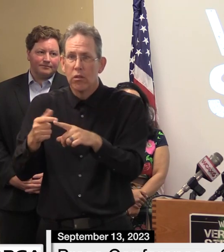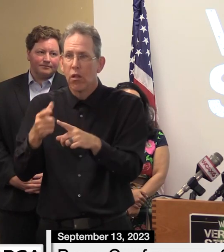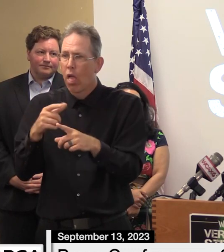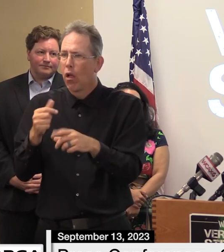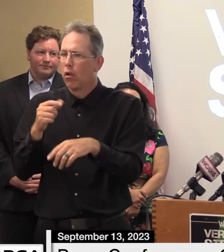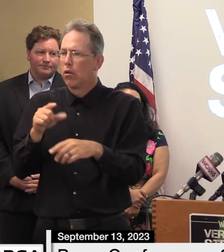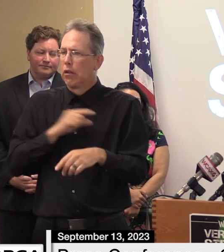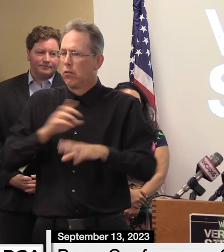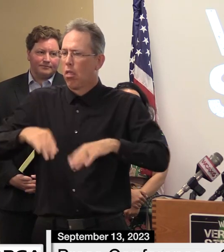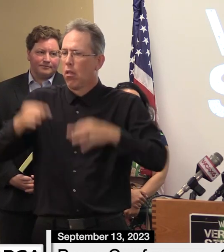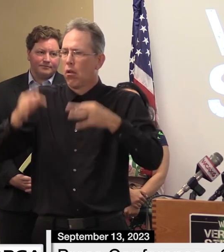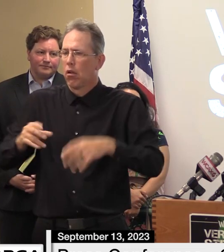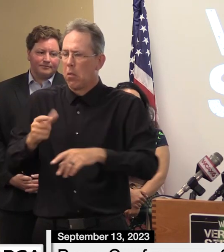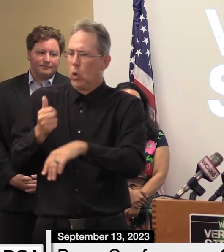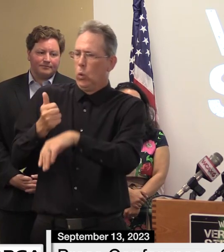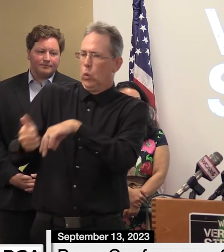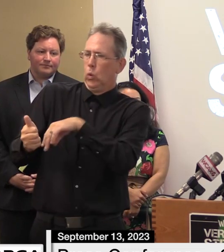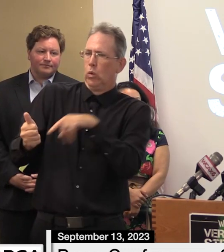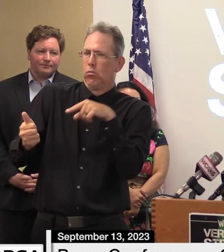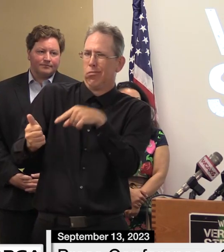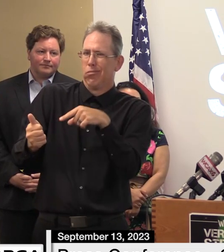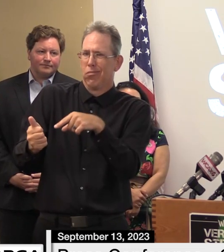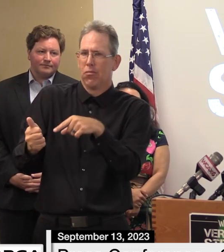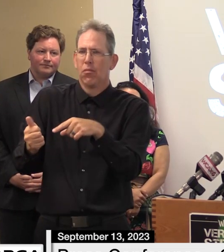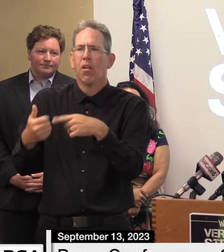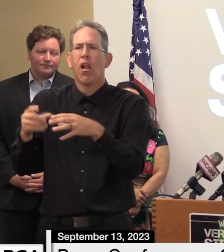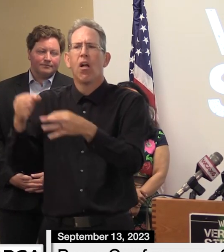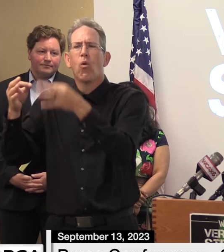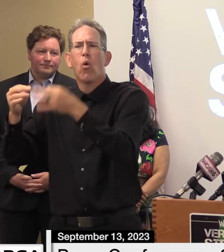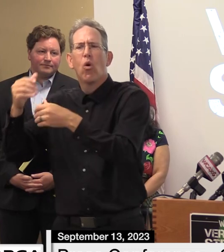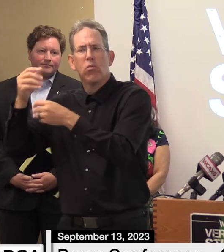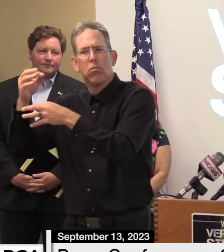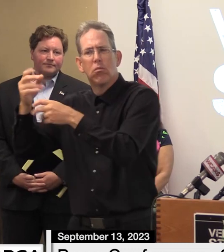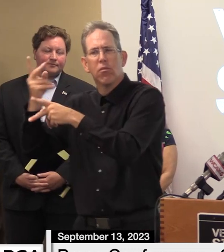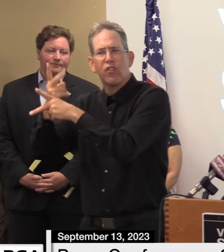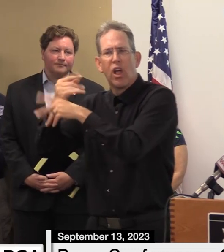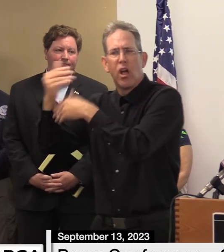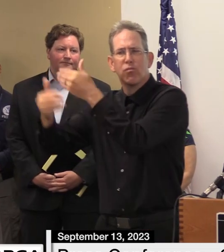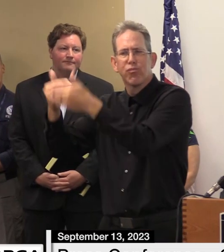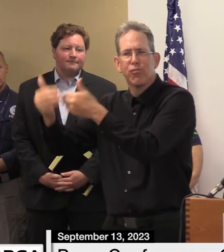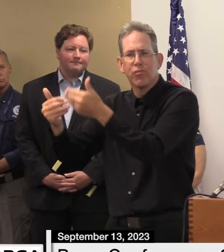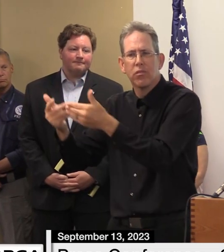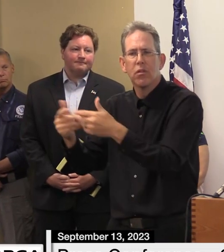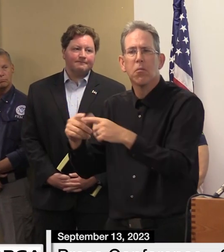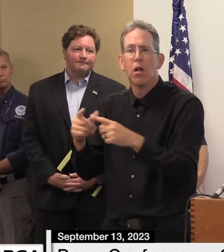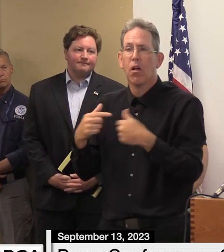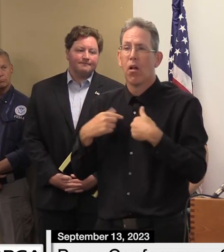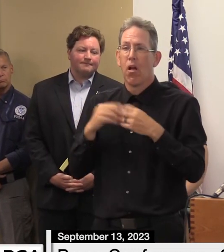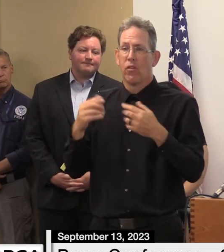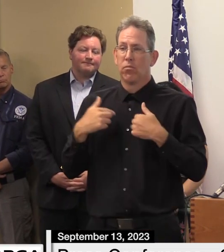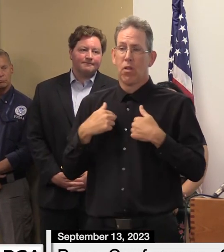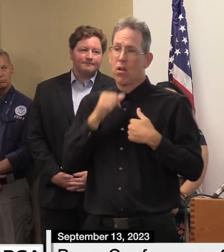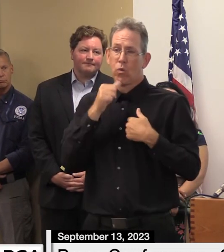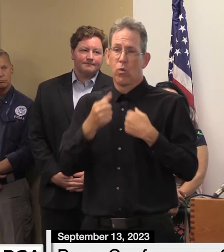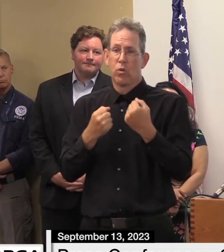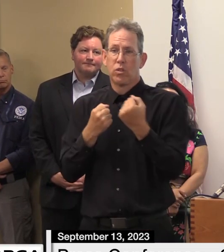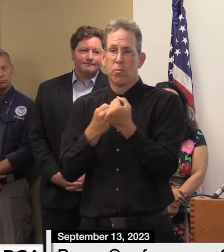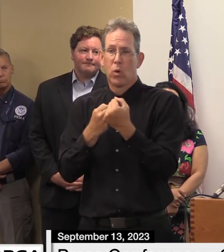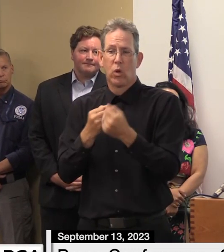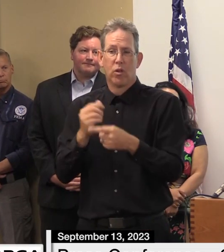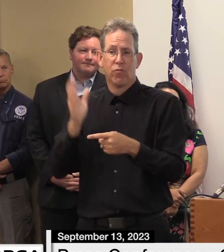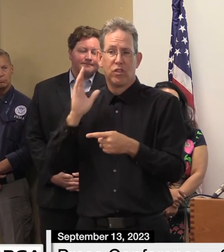out, and we'll let the courts figure that out as well. But obviously, I'm not a supporter of former President